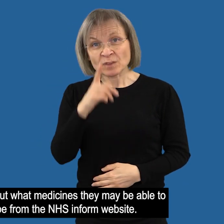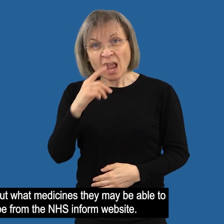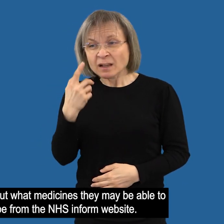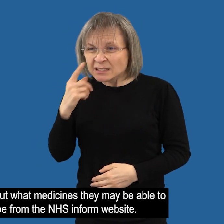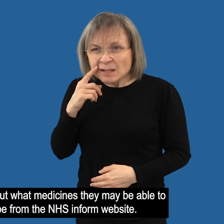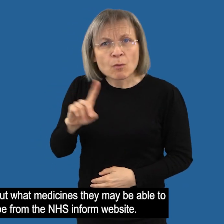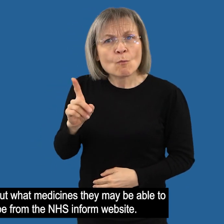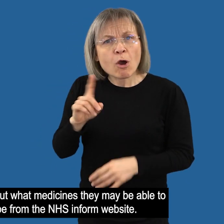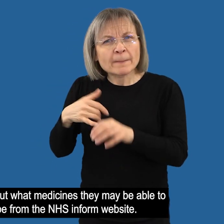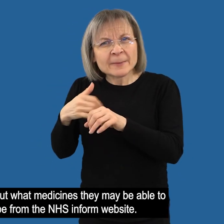NHS Inform website.